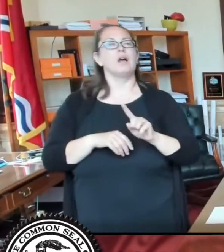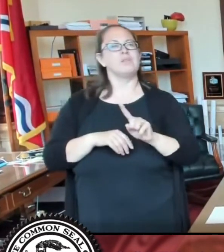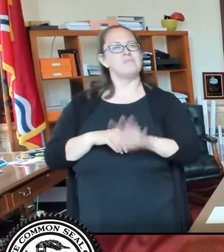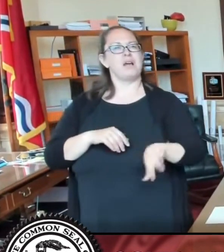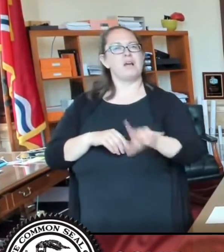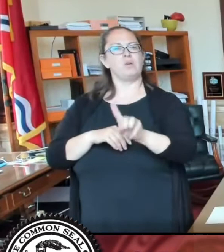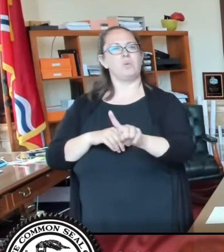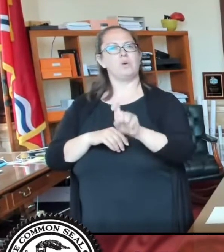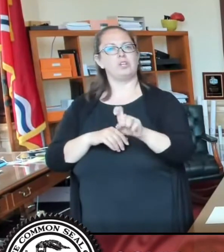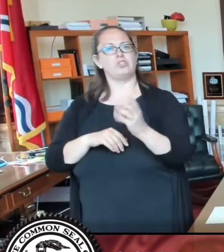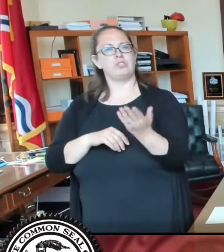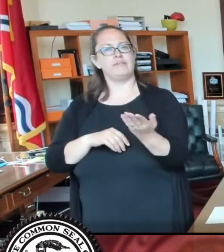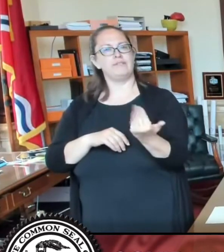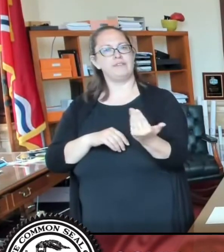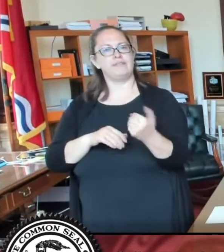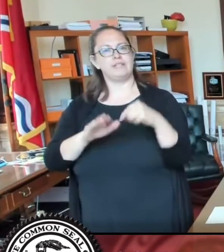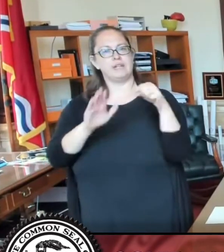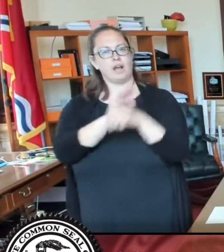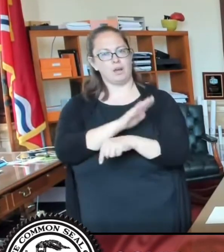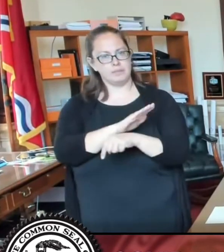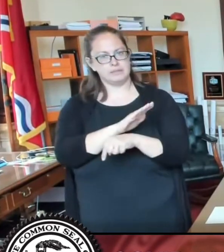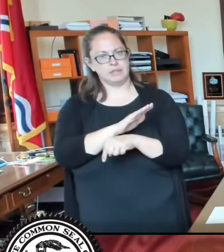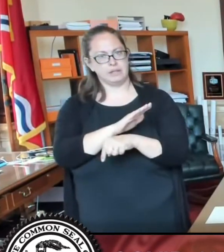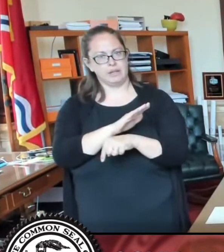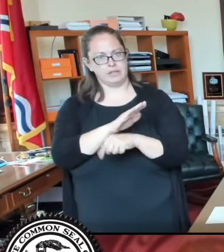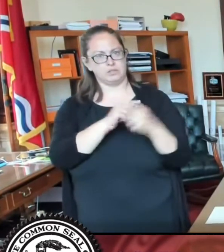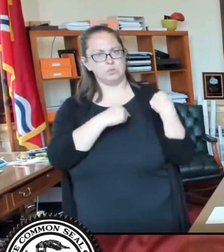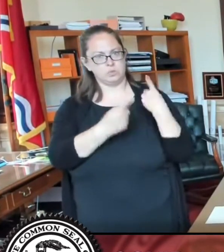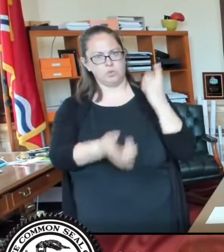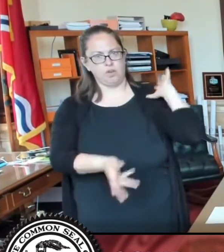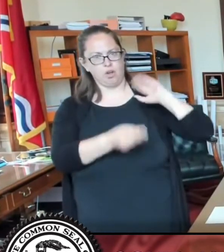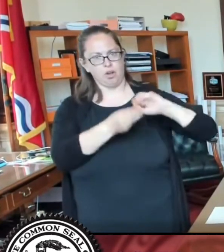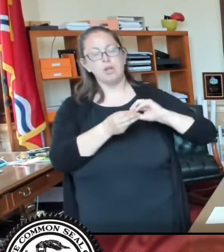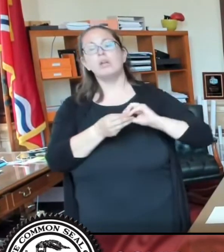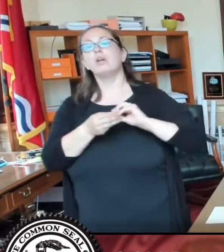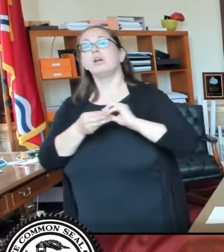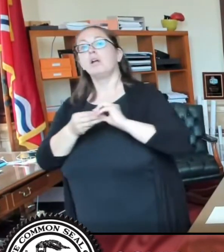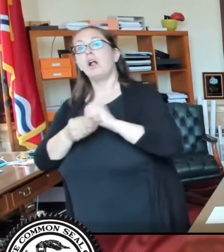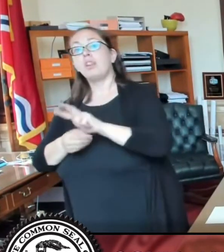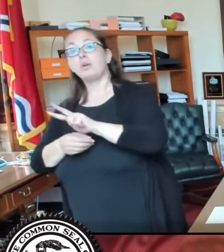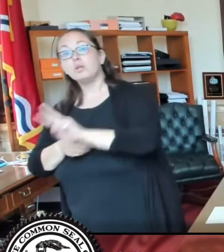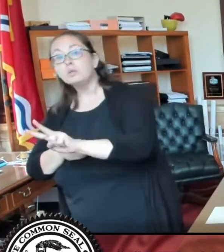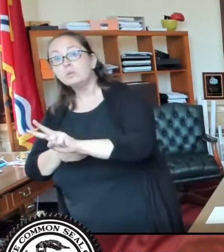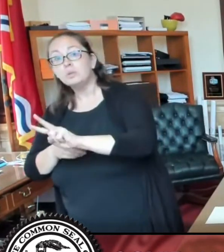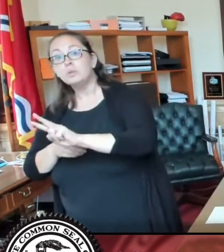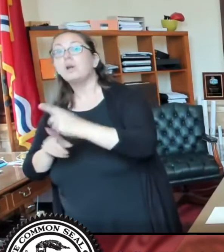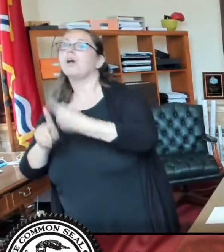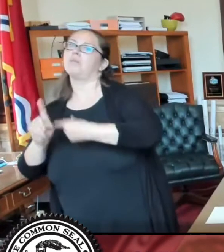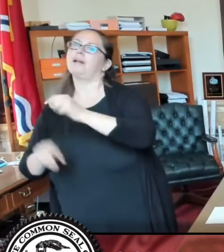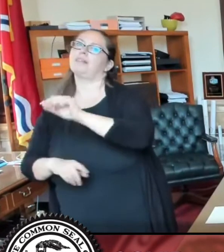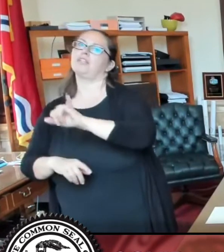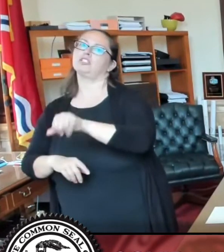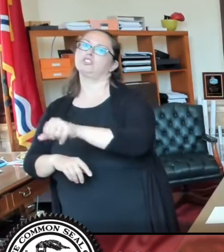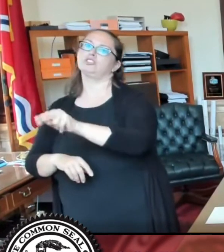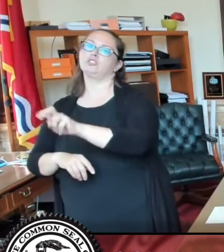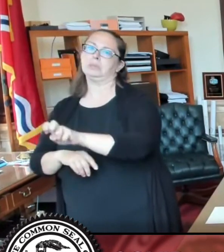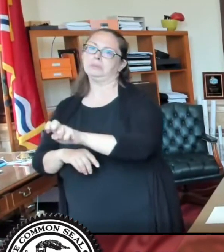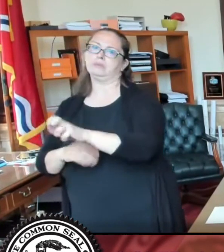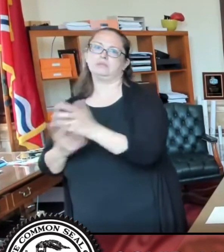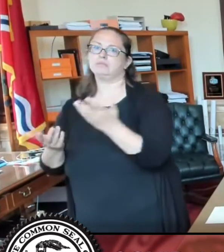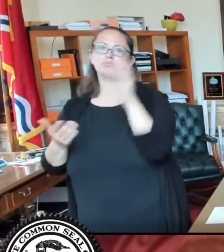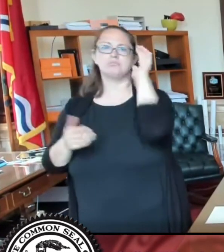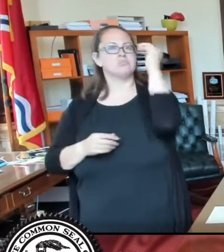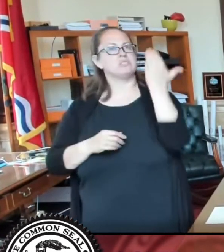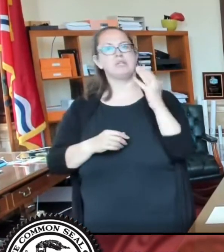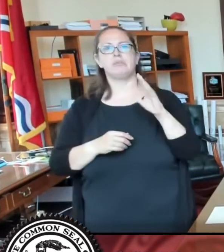homicides to date, and 32 of them were in June. So it doesn't appear that the curfew